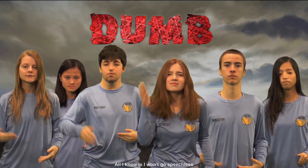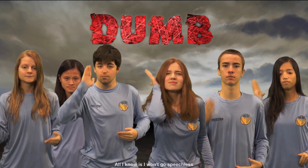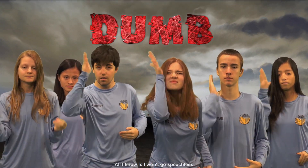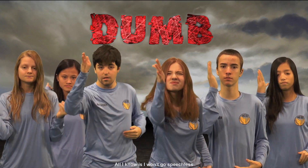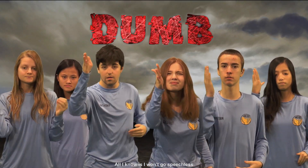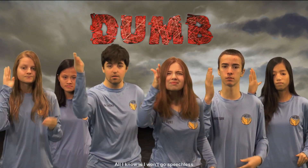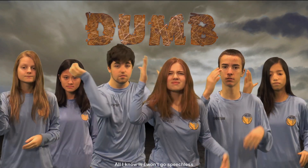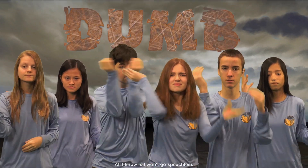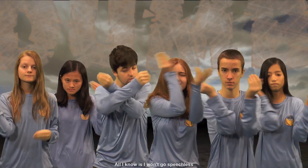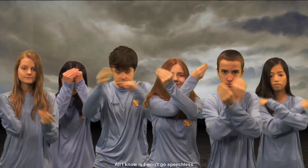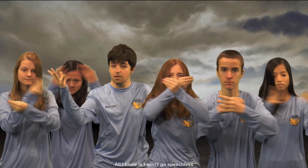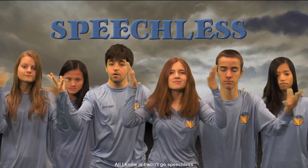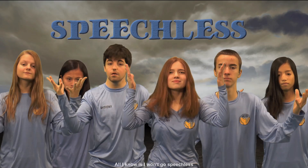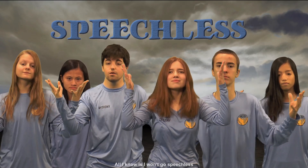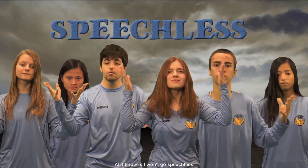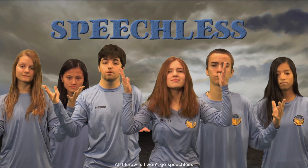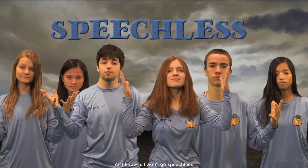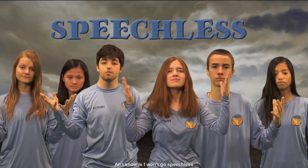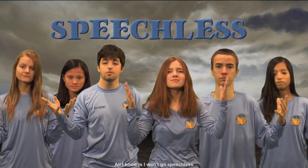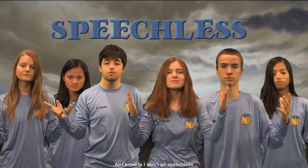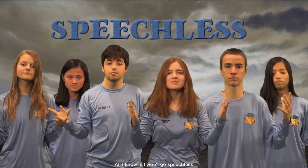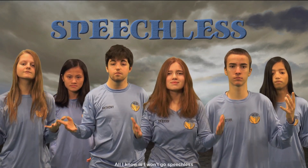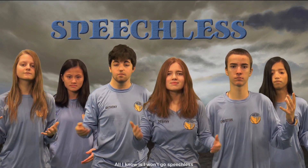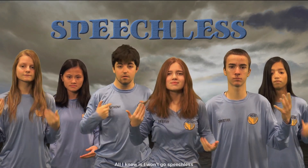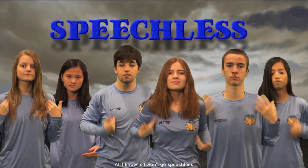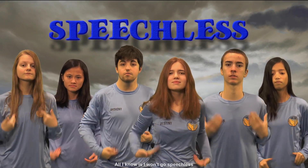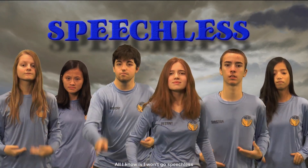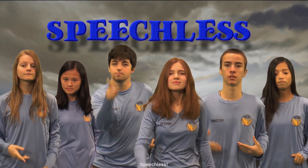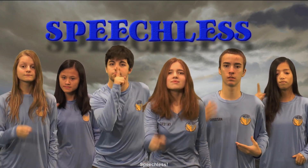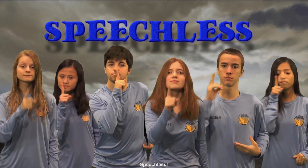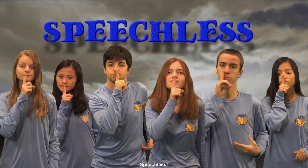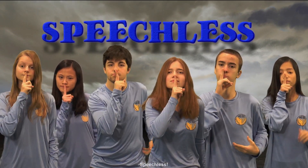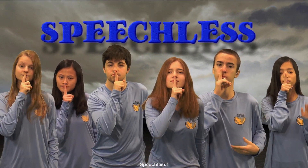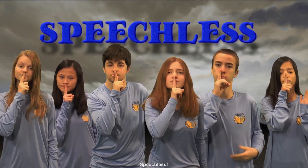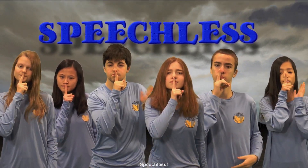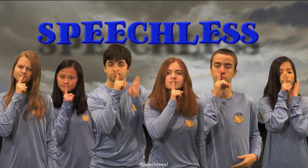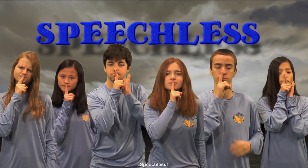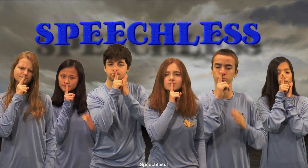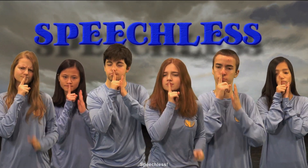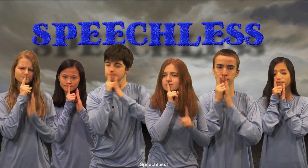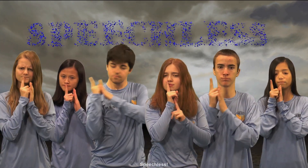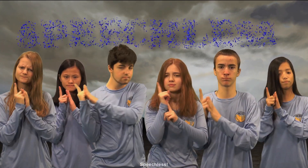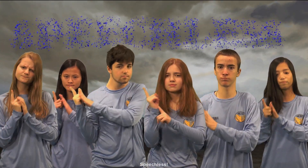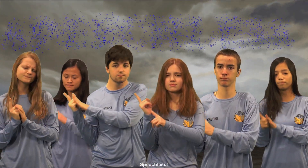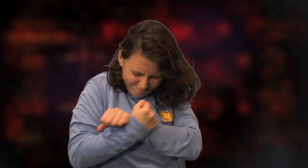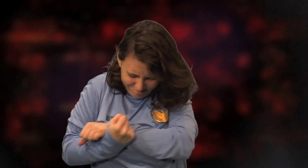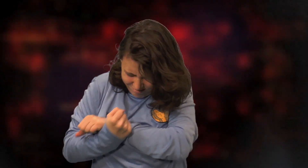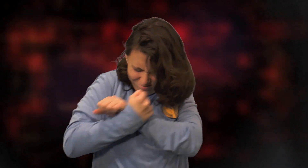is I won't go speechless Speechless Thank you.